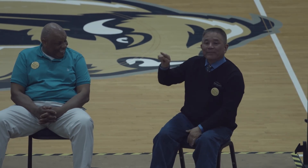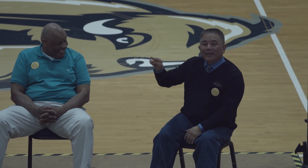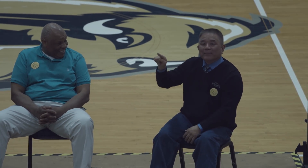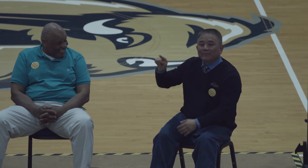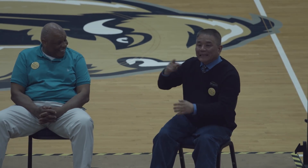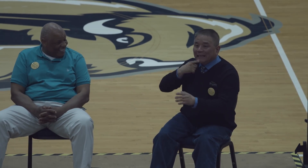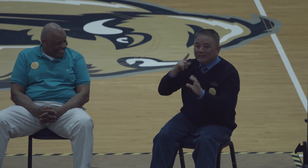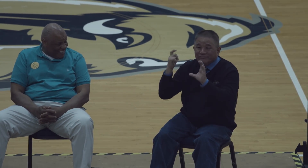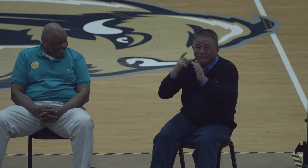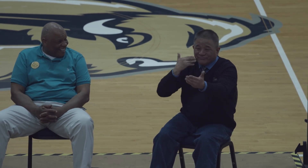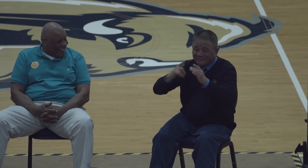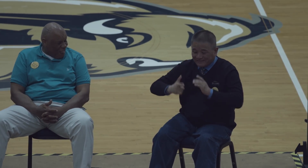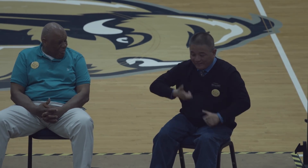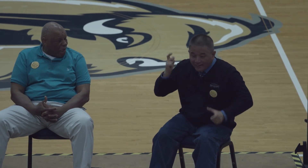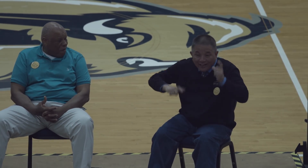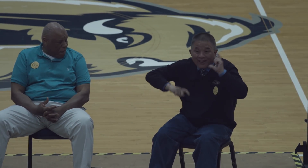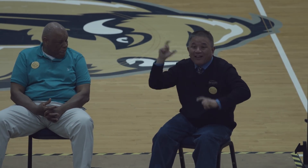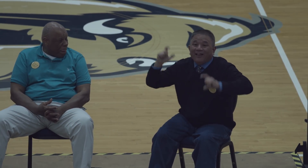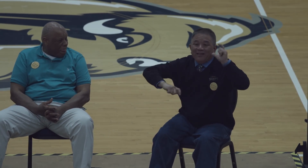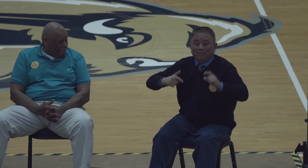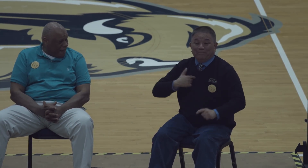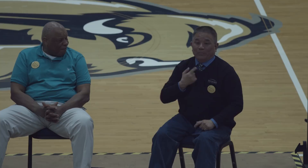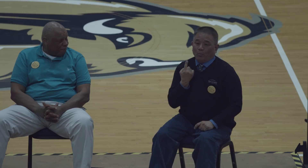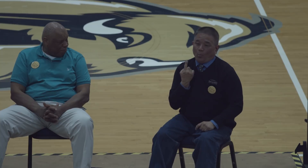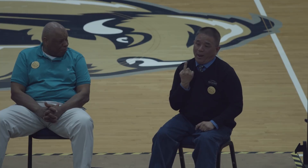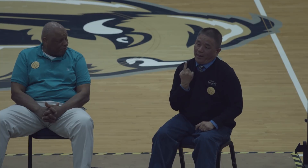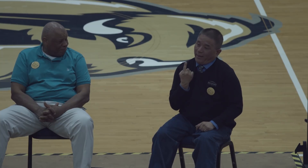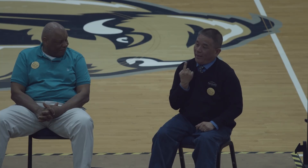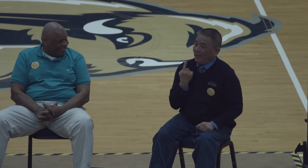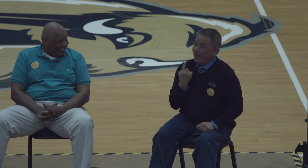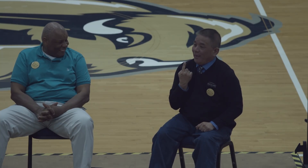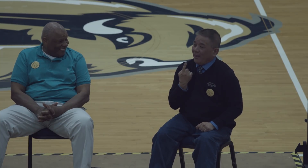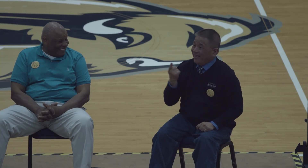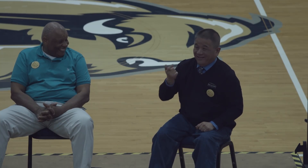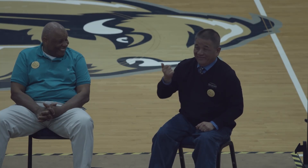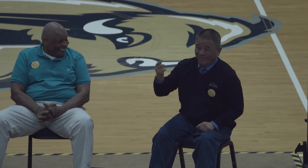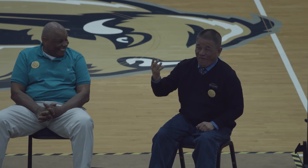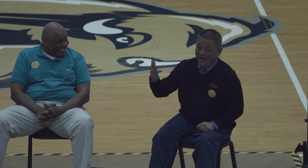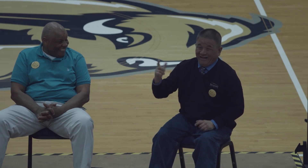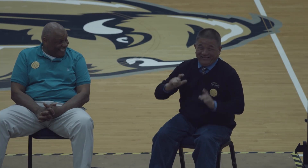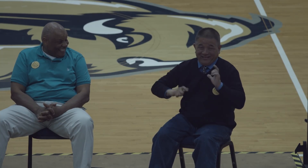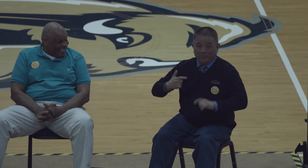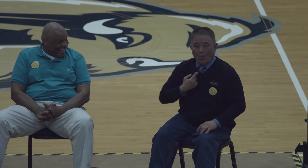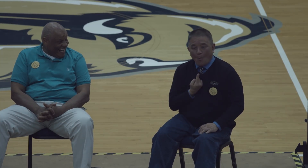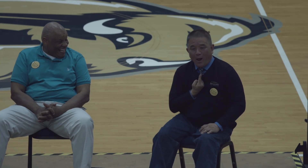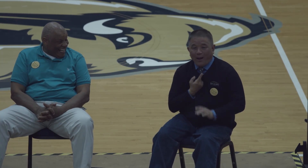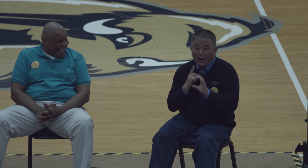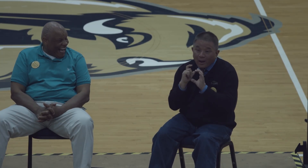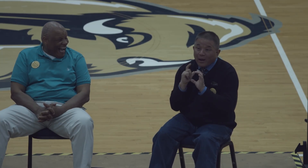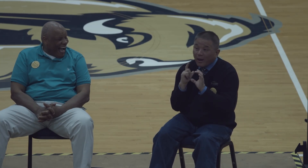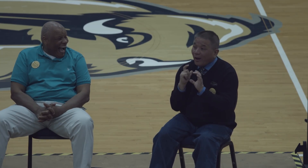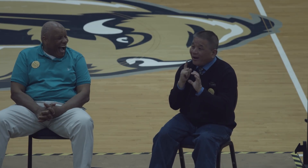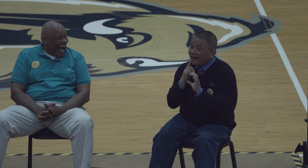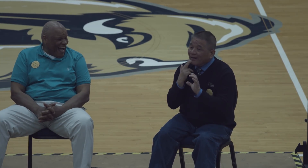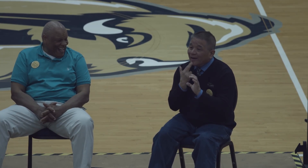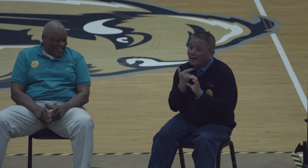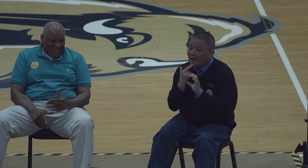lived that day in, day out, and I learned from them. They had all kinds of equipment and bags and lenses, and I had one